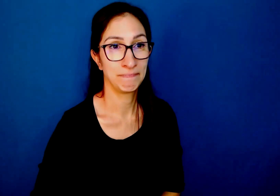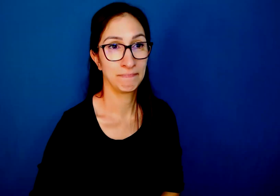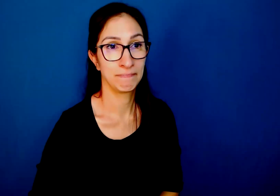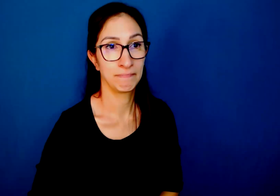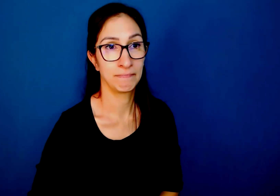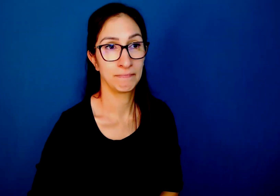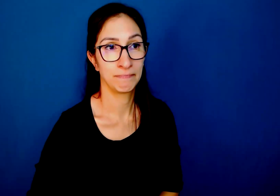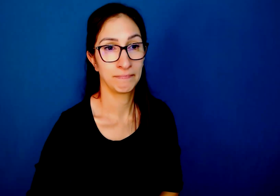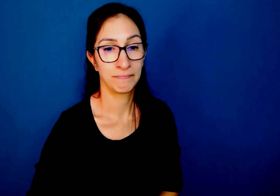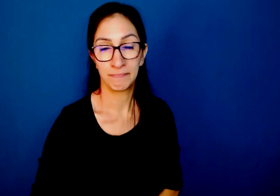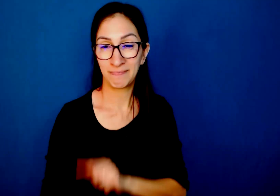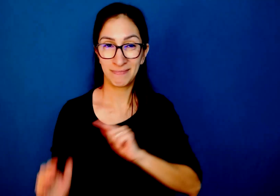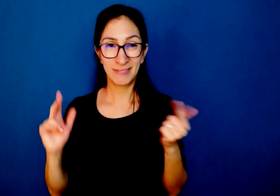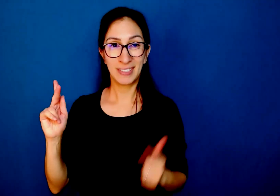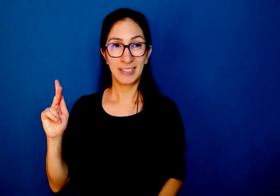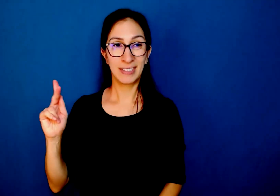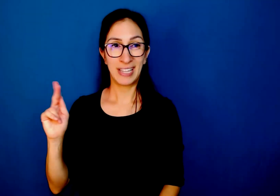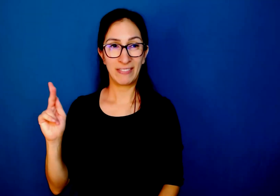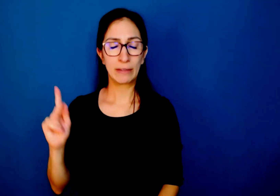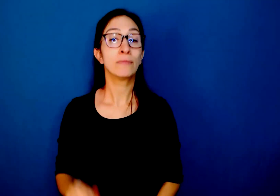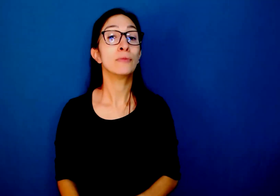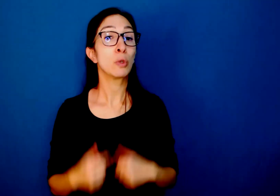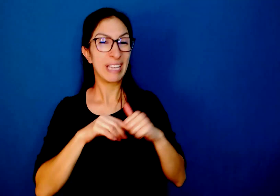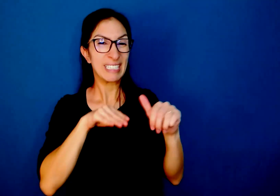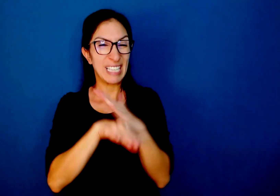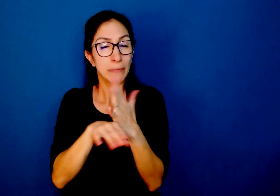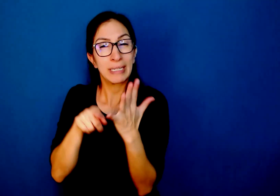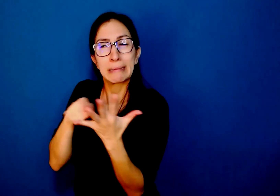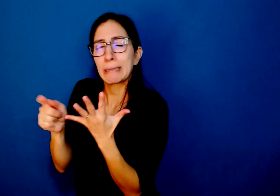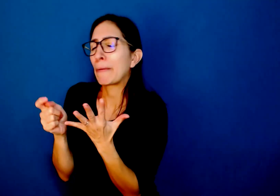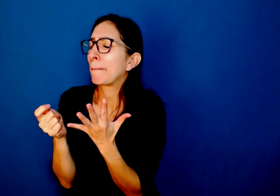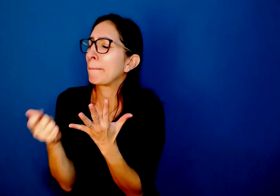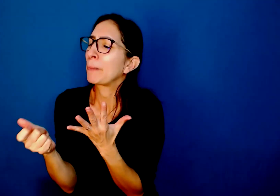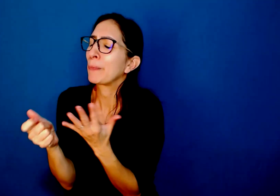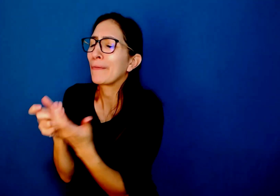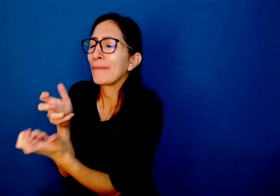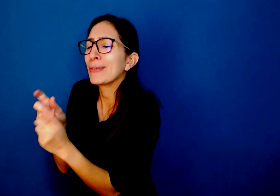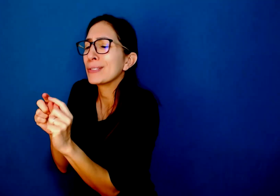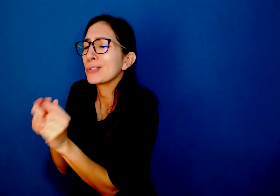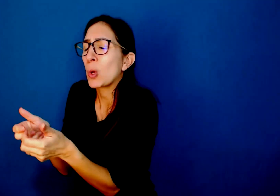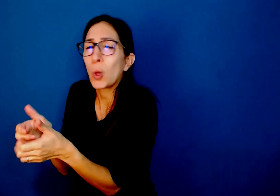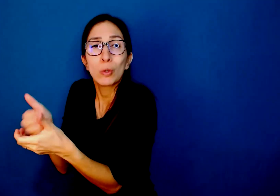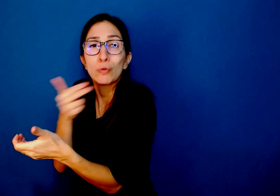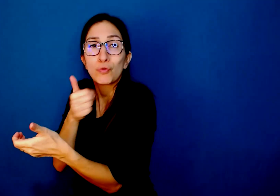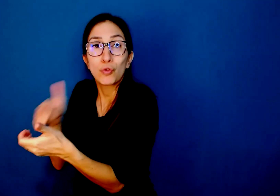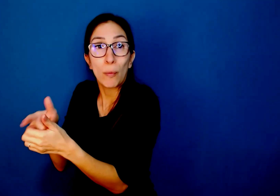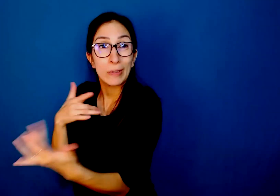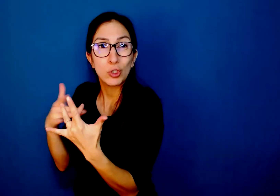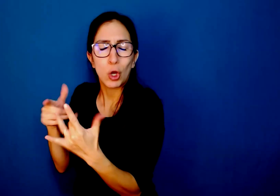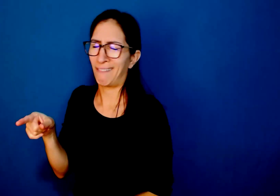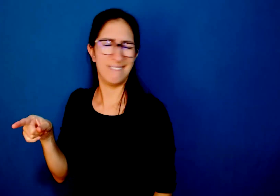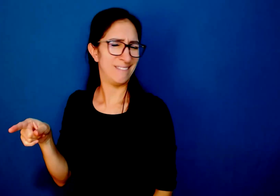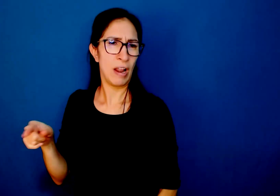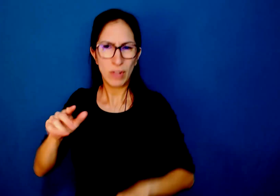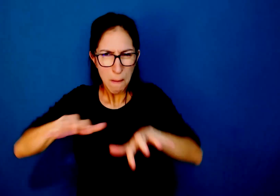So accessibility is not a niche concern. 1 in 4 adults in the United States lives with